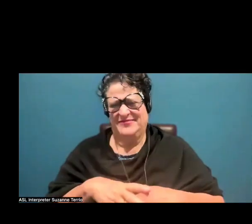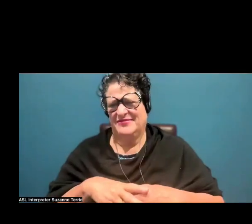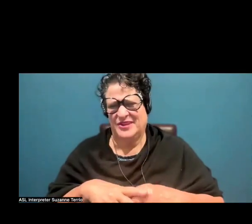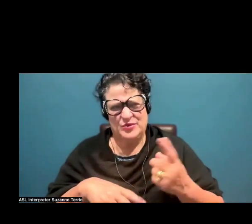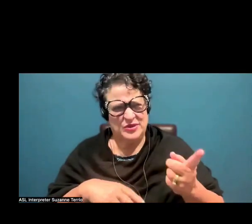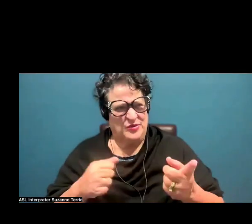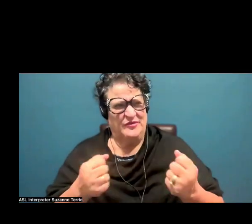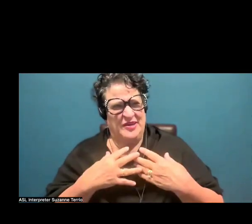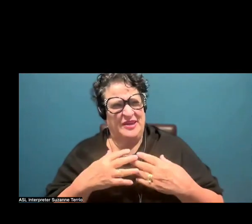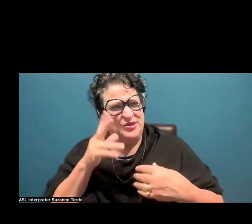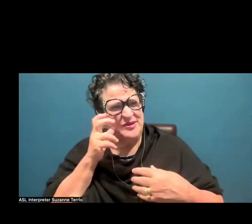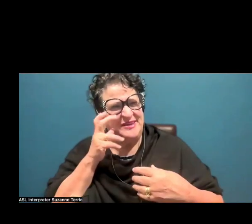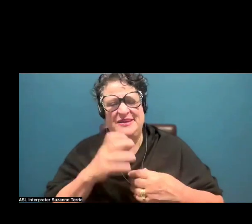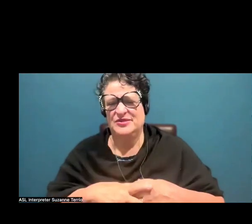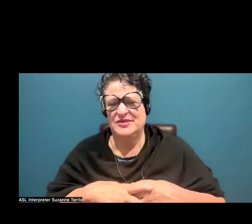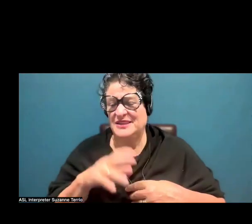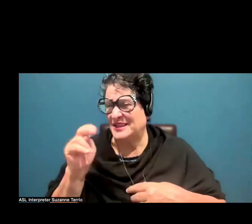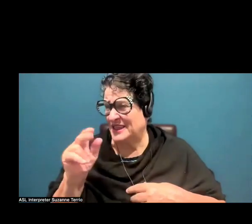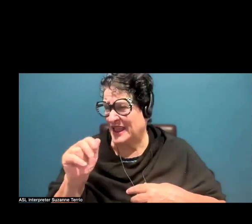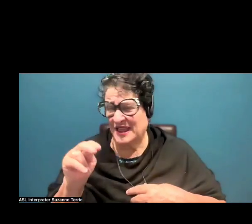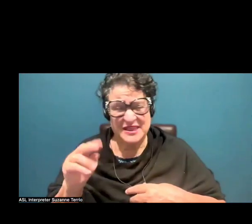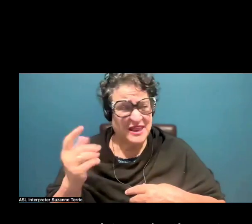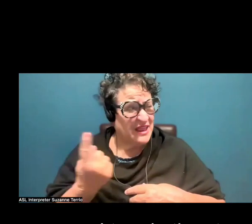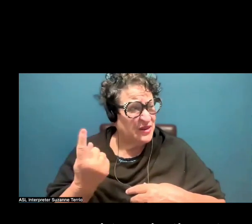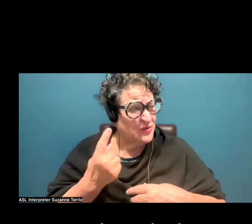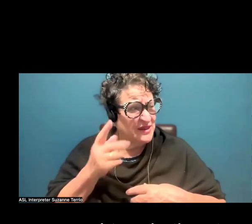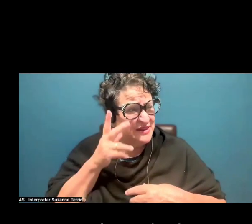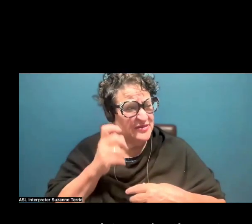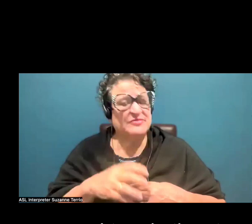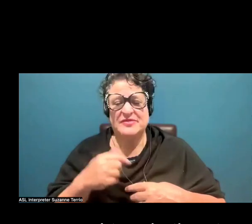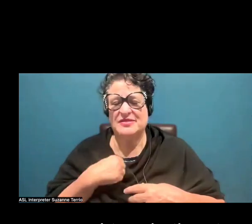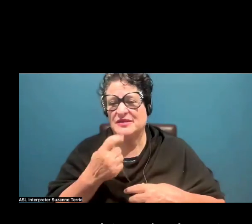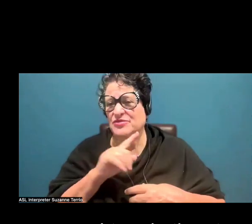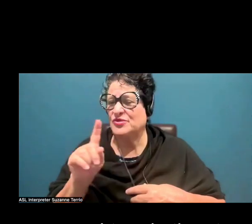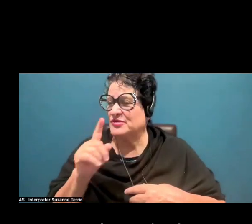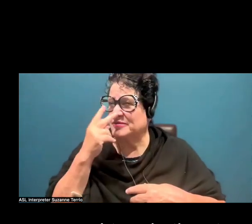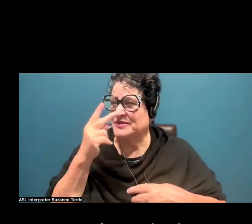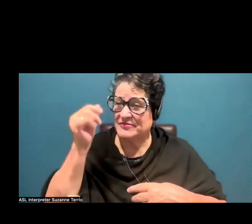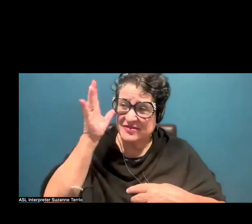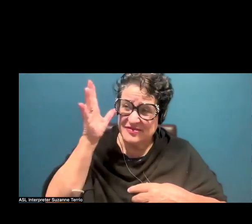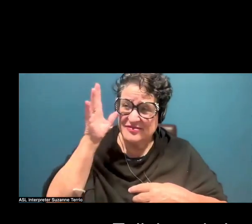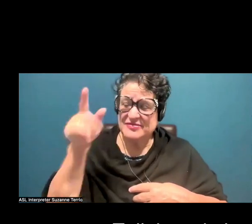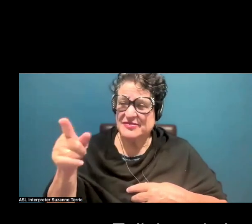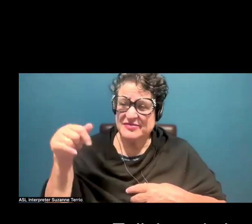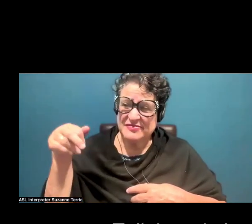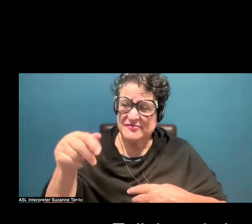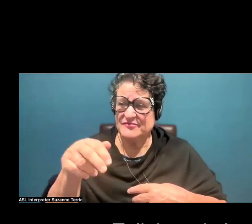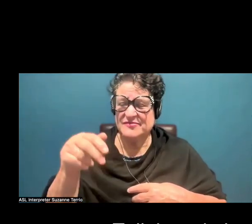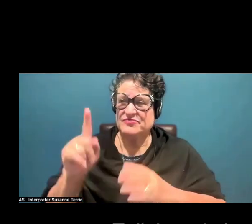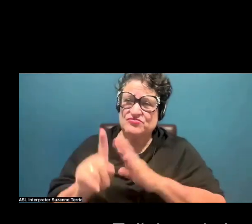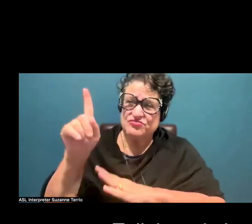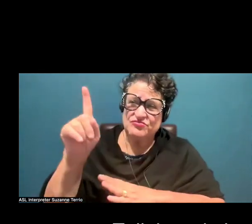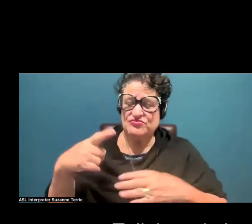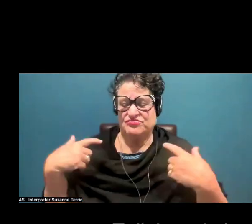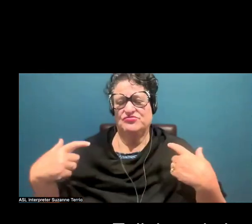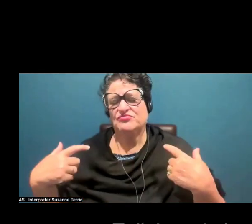hear? Nan? Has anyone seen Nan? I turn in time to see my dad cutting across the deck. Tall,